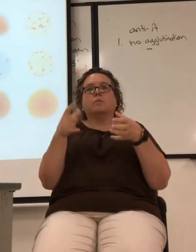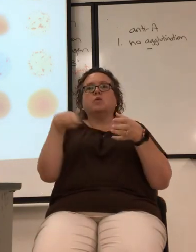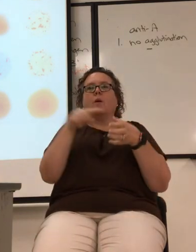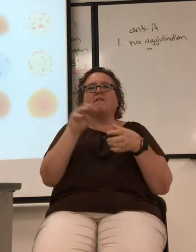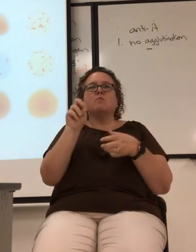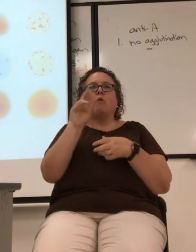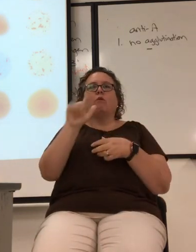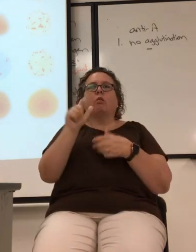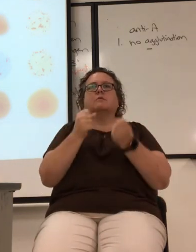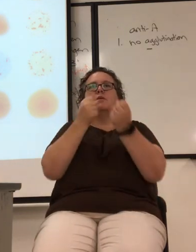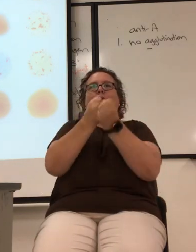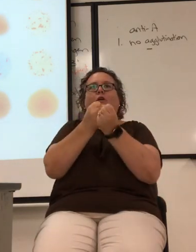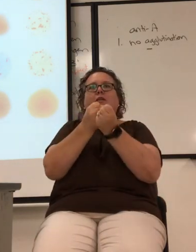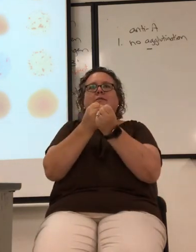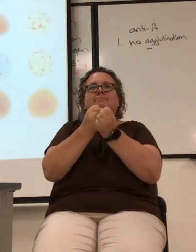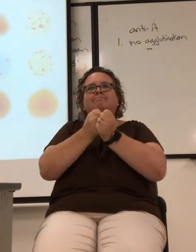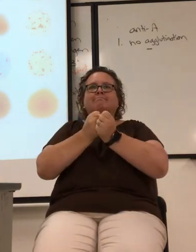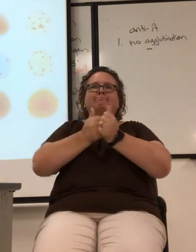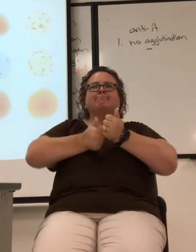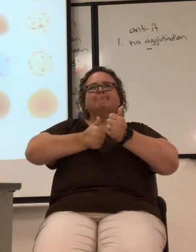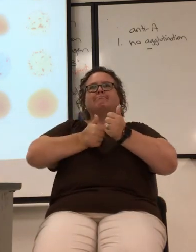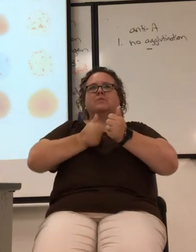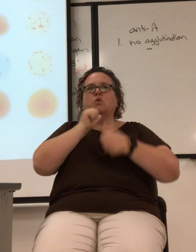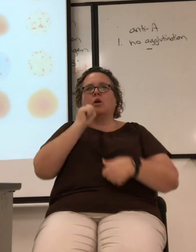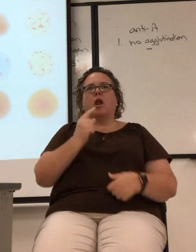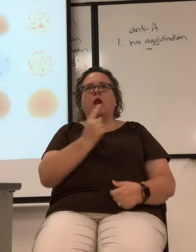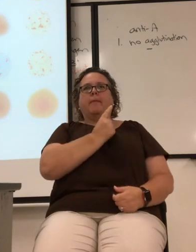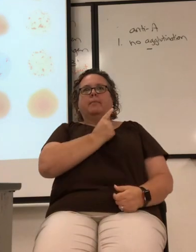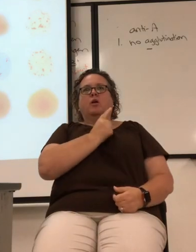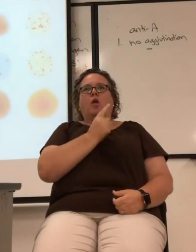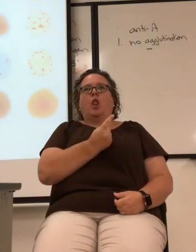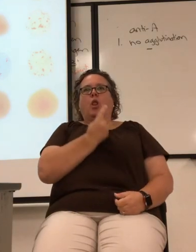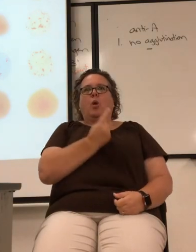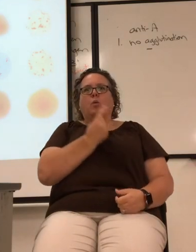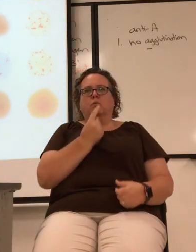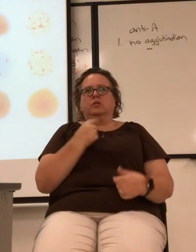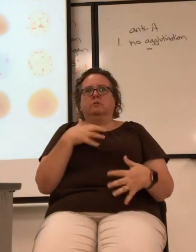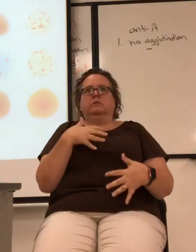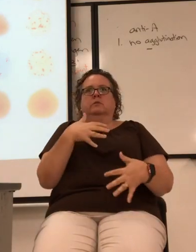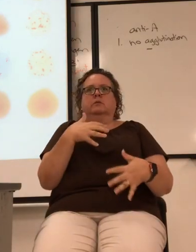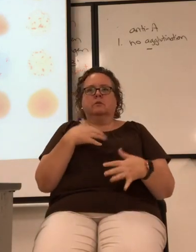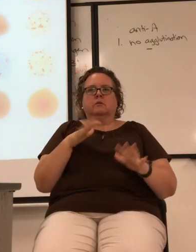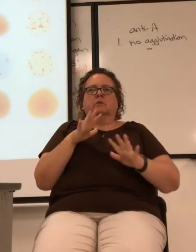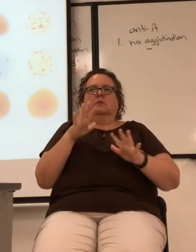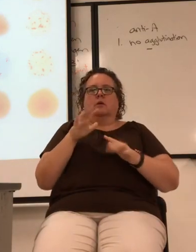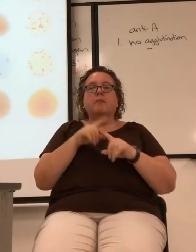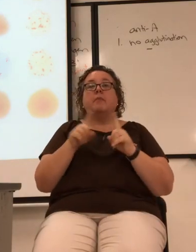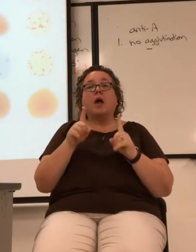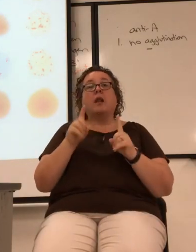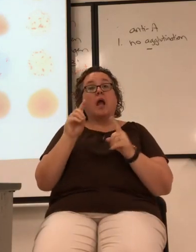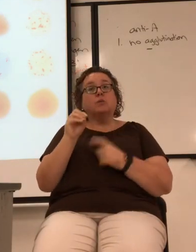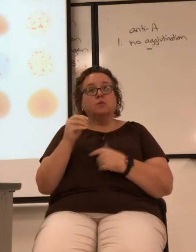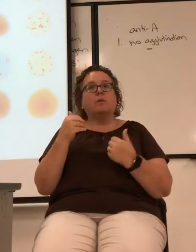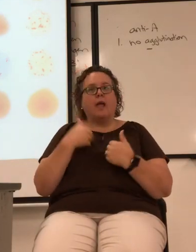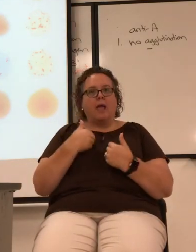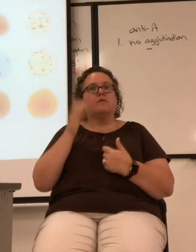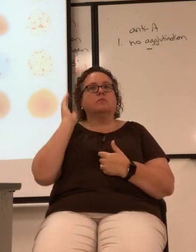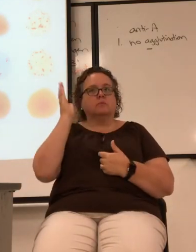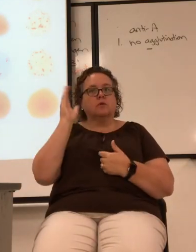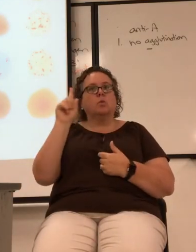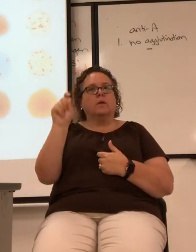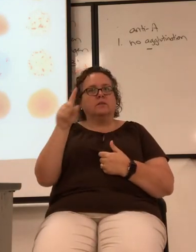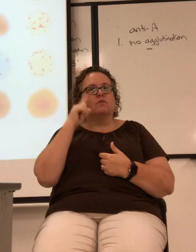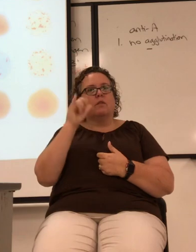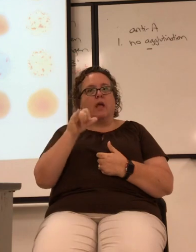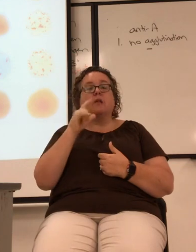support, and so, you know, you're not up there by yourself with me, it's kind of nerve-wracking. But I do give an oral quiz for this, be ready for that.